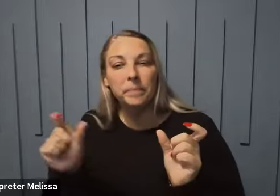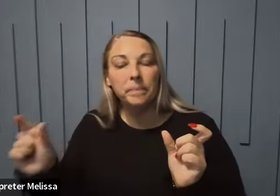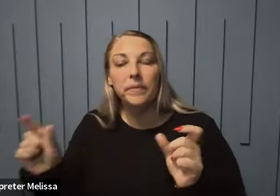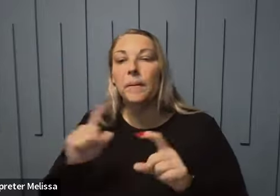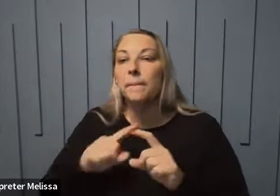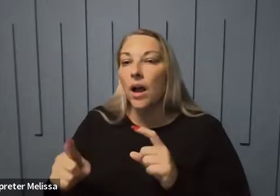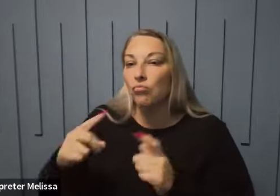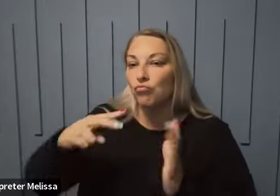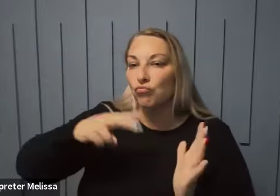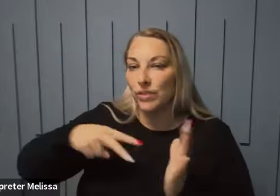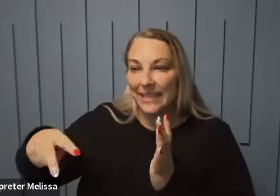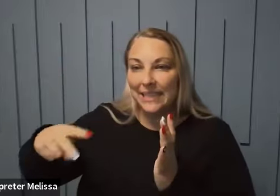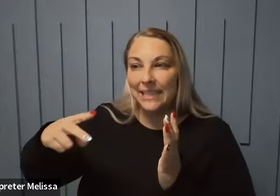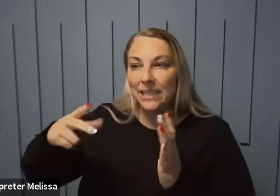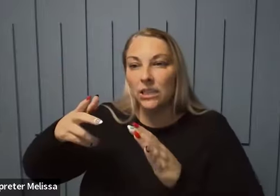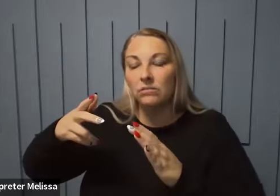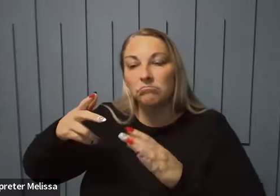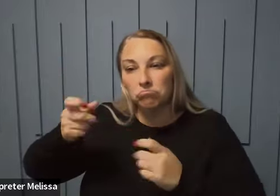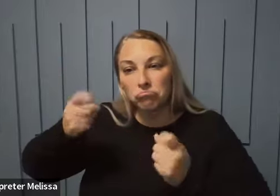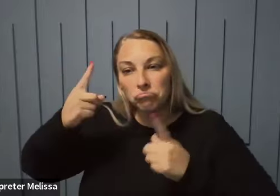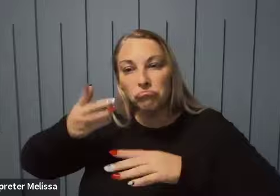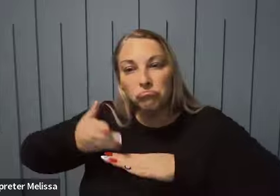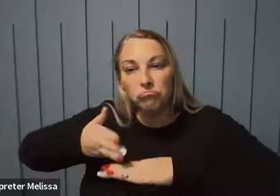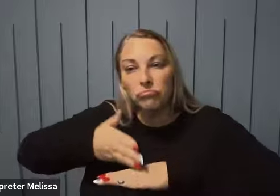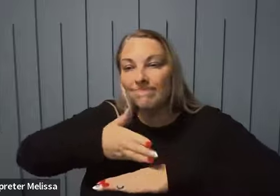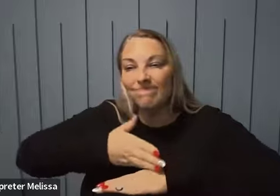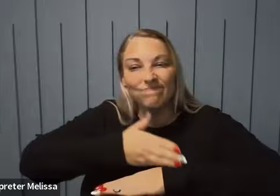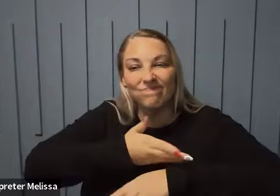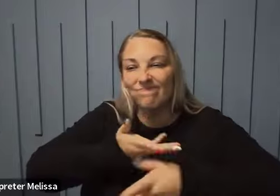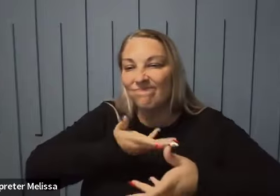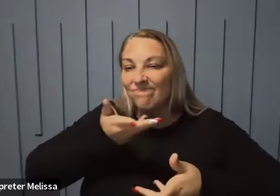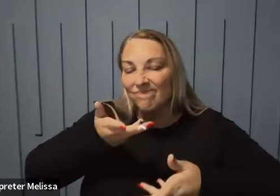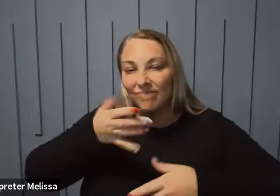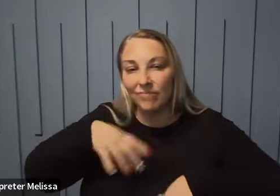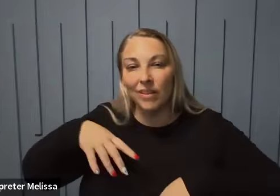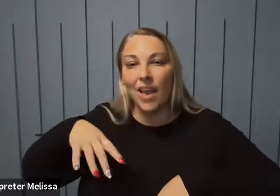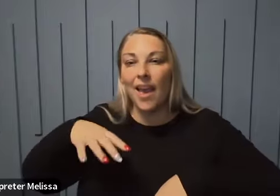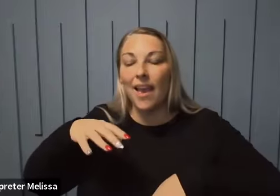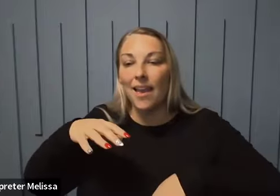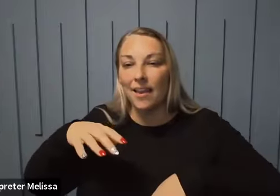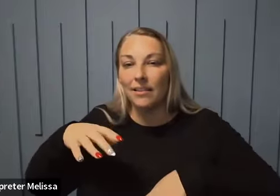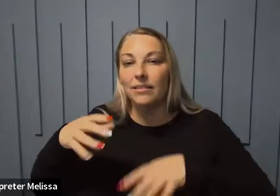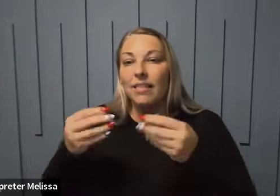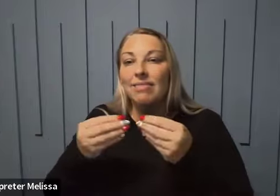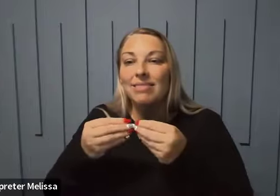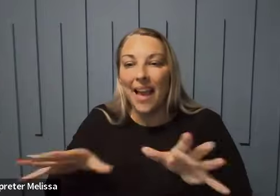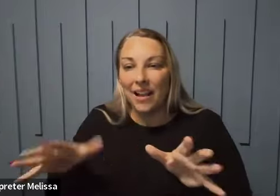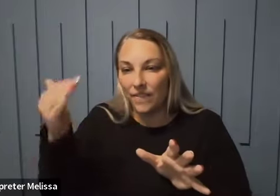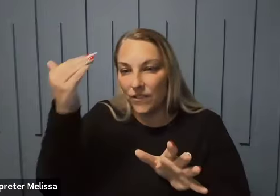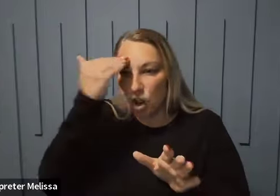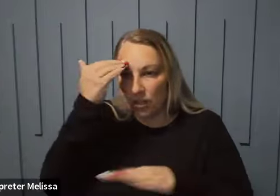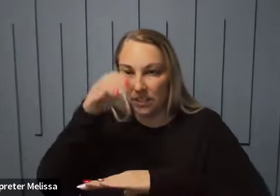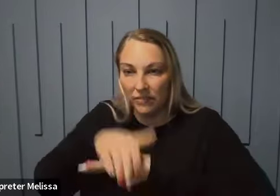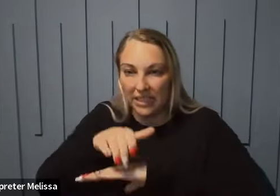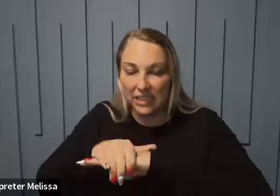reading comprehension improvement that we were seeing. And a lack of knowledge of English language was believed to be the cause. During